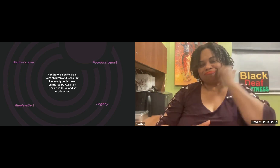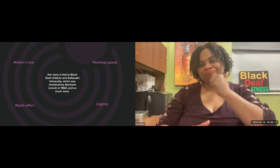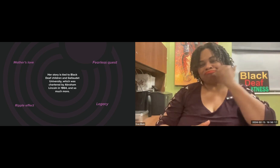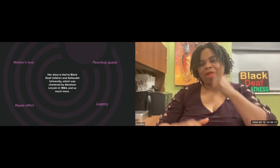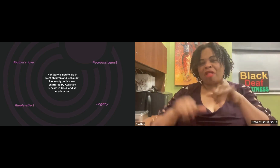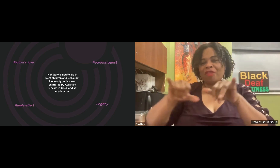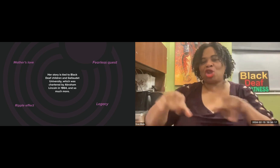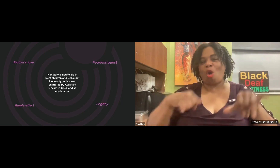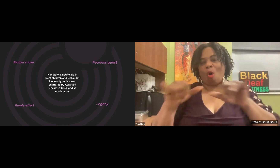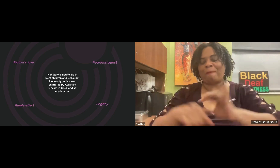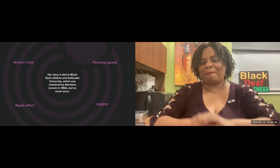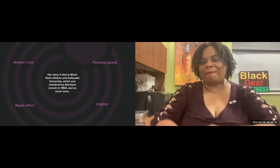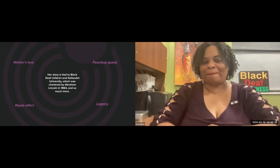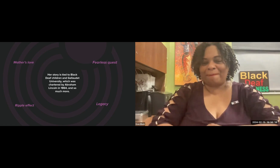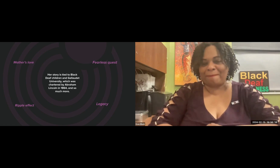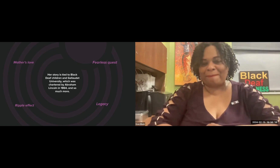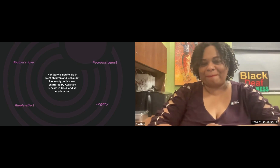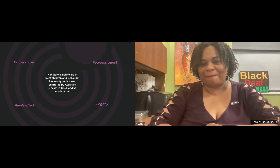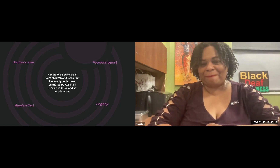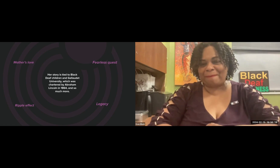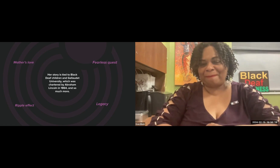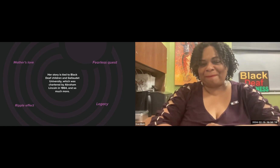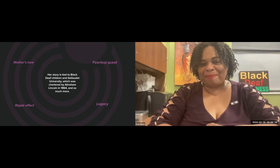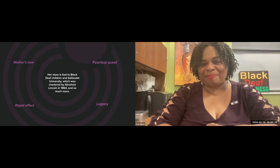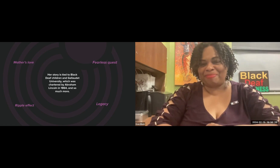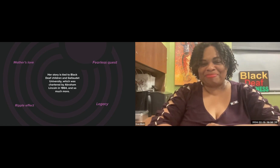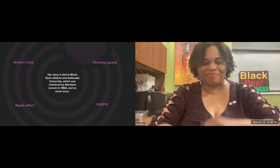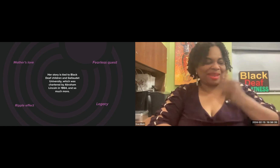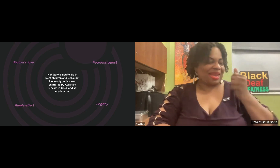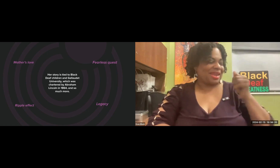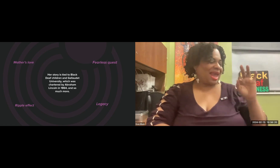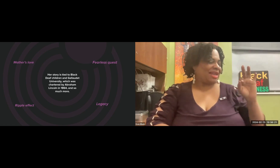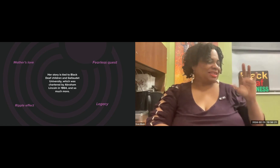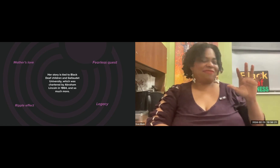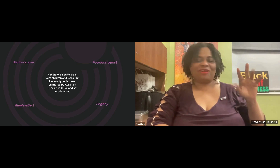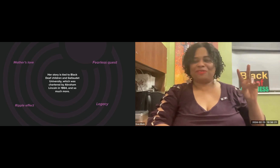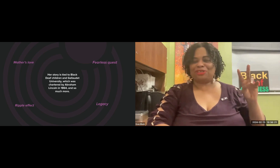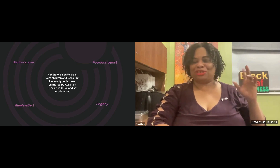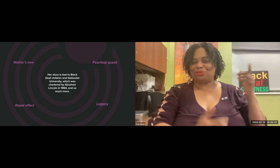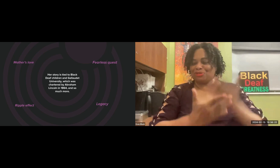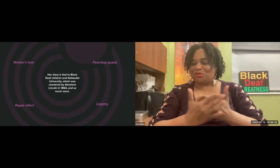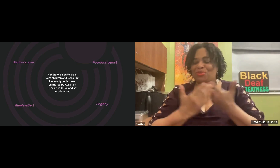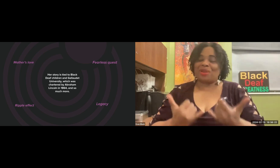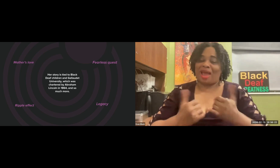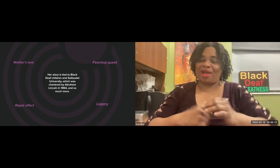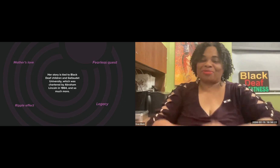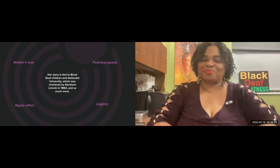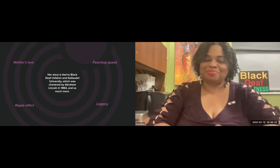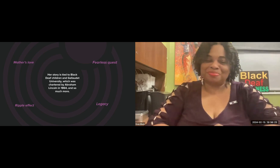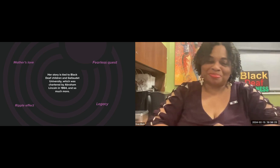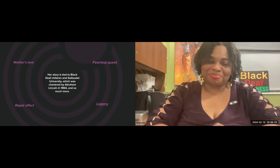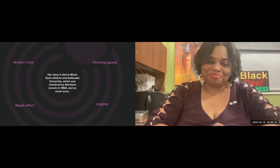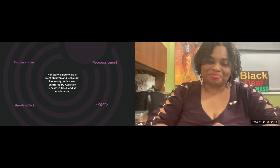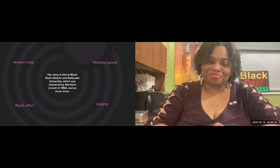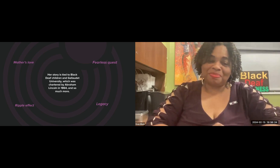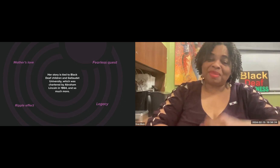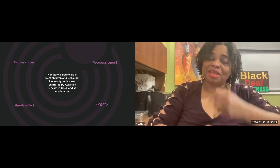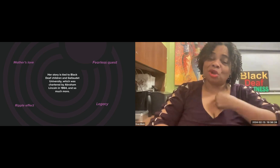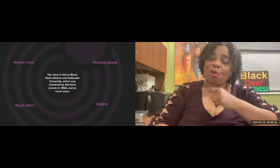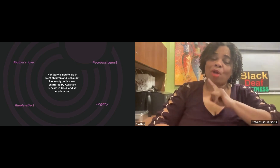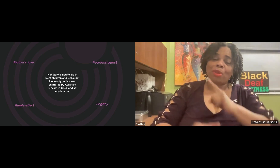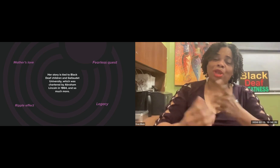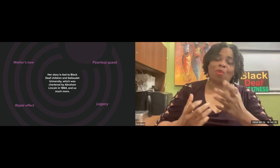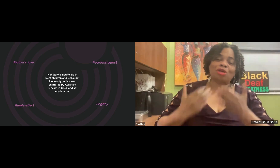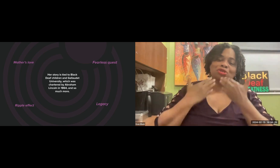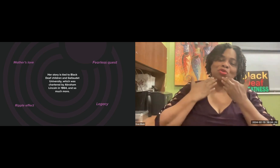Racism is still present in our society all around the globe. So even though we had that case in